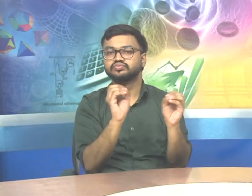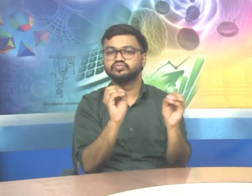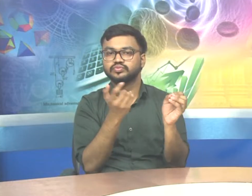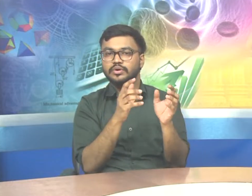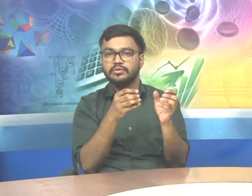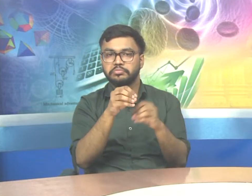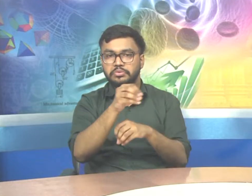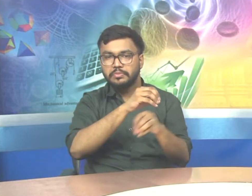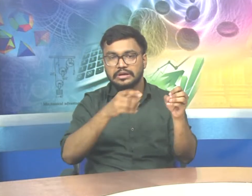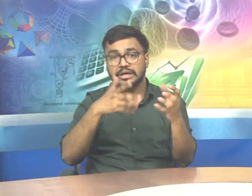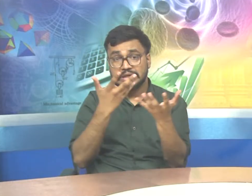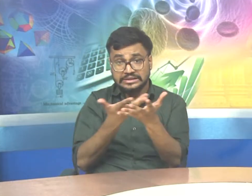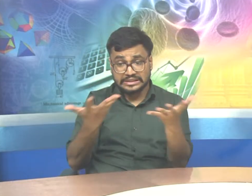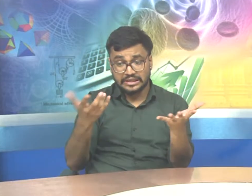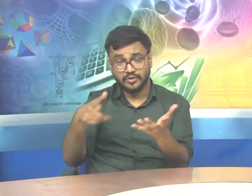energy.